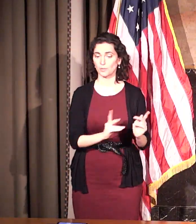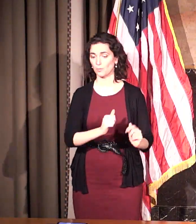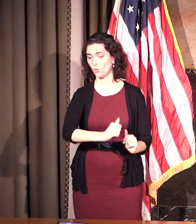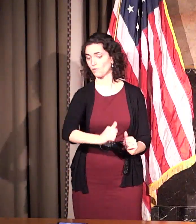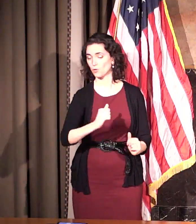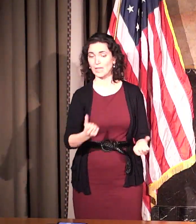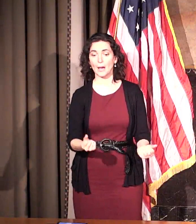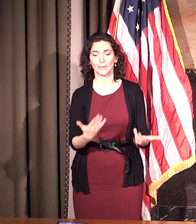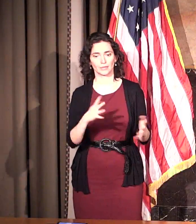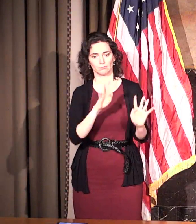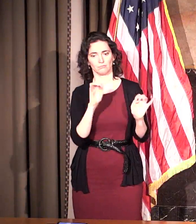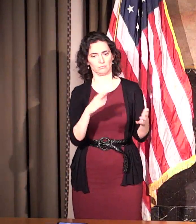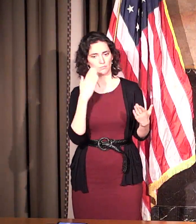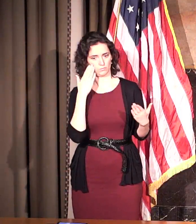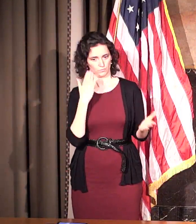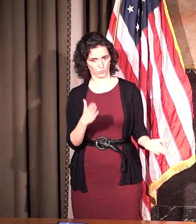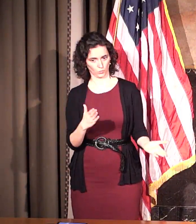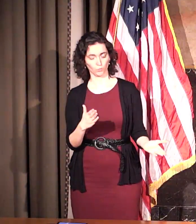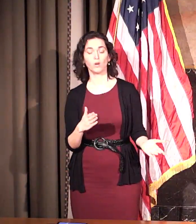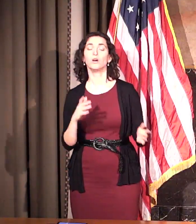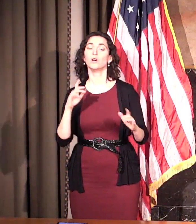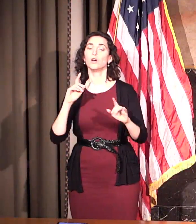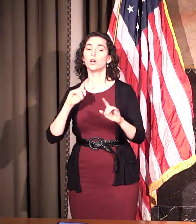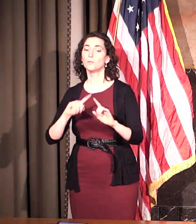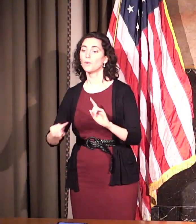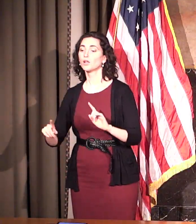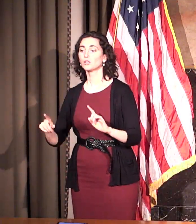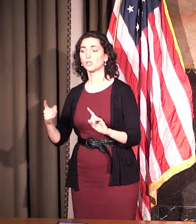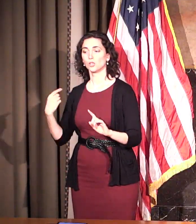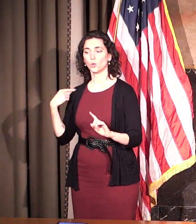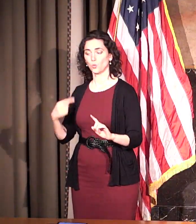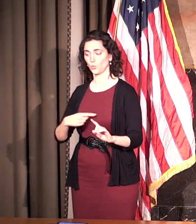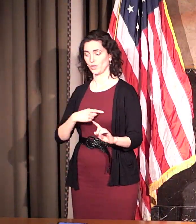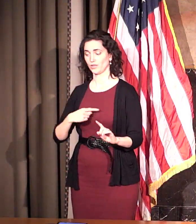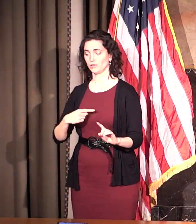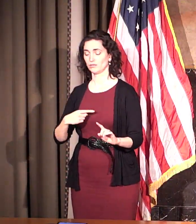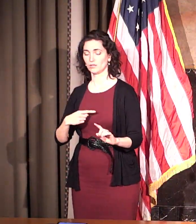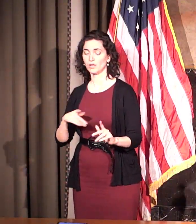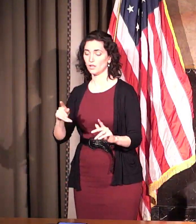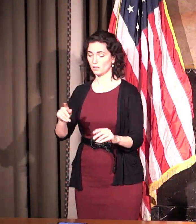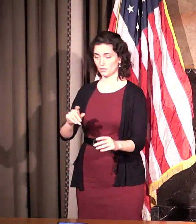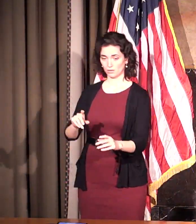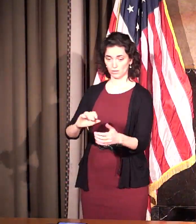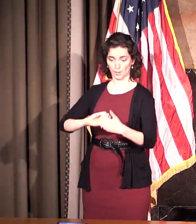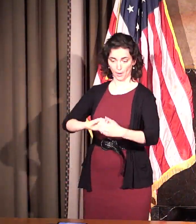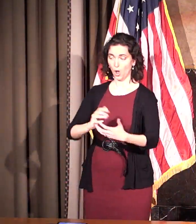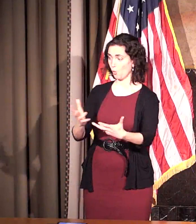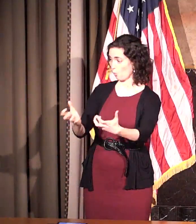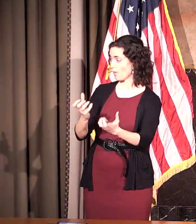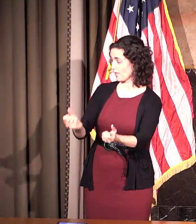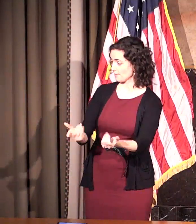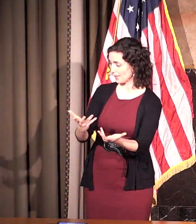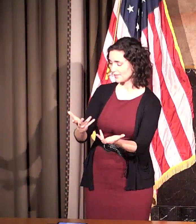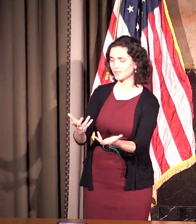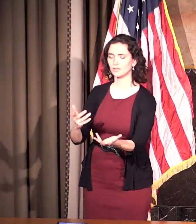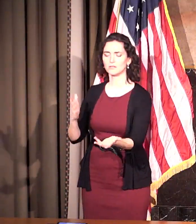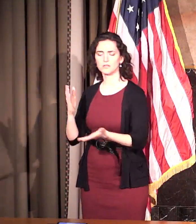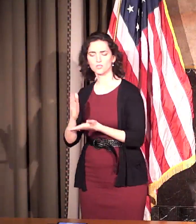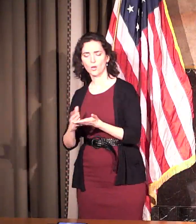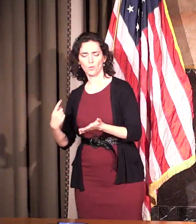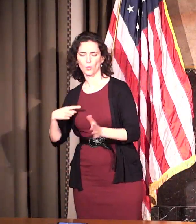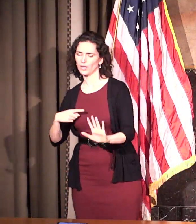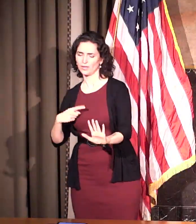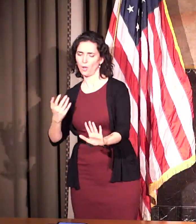But I think we can tell you how many we have withheld from the allocation that the partnership wanted to